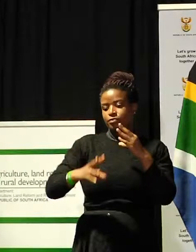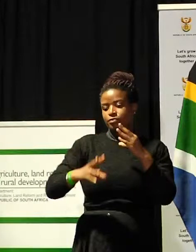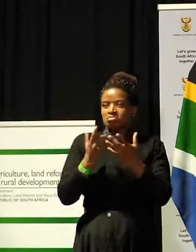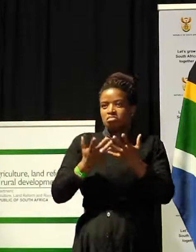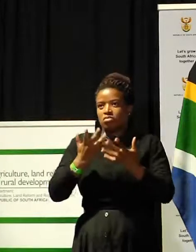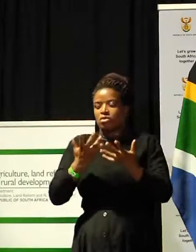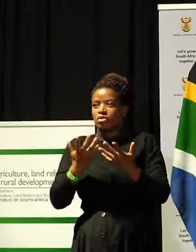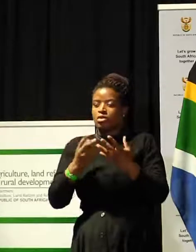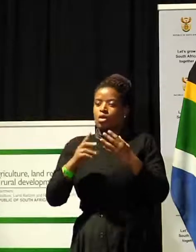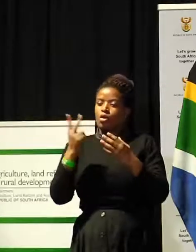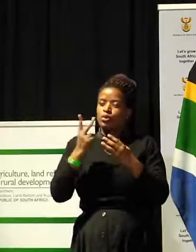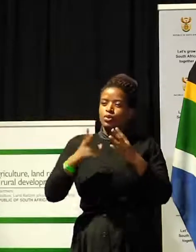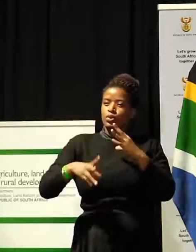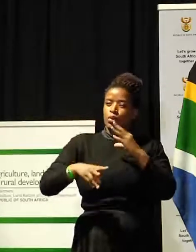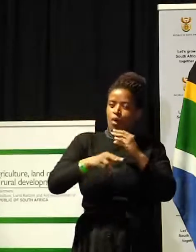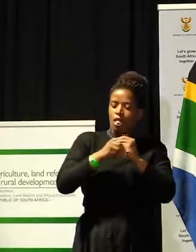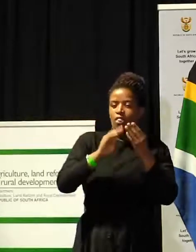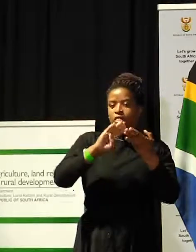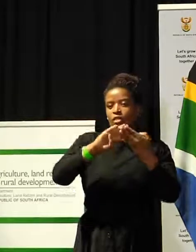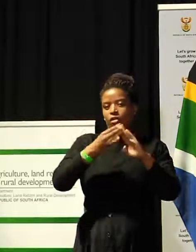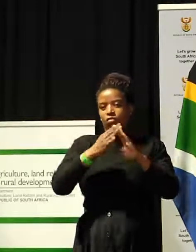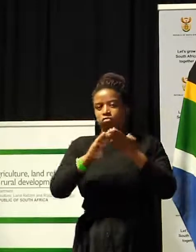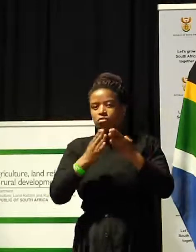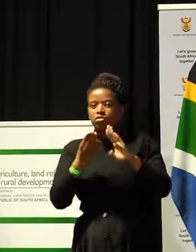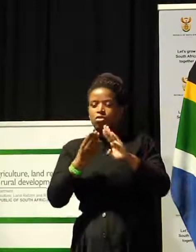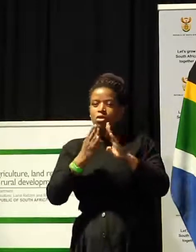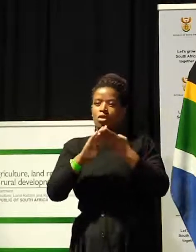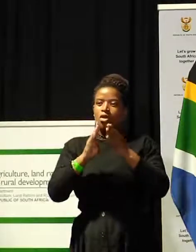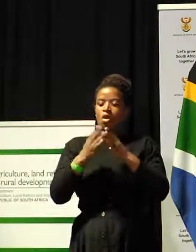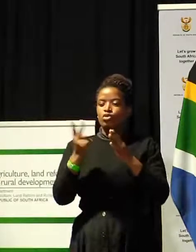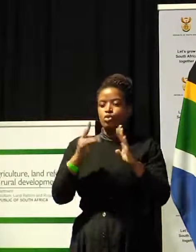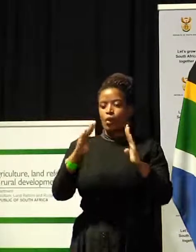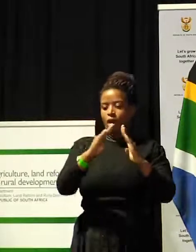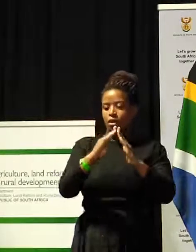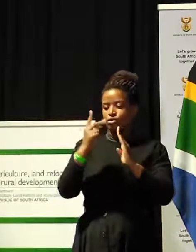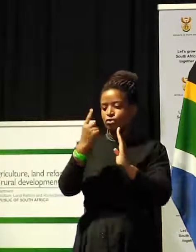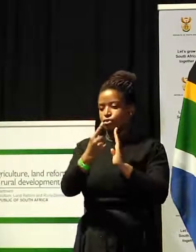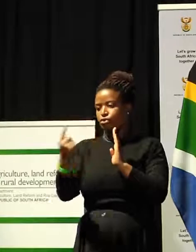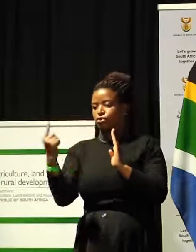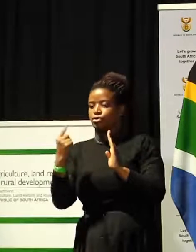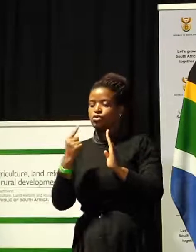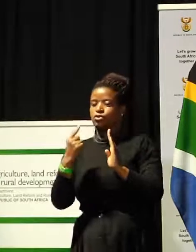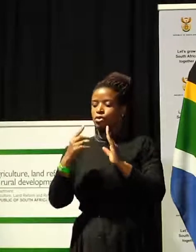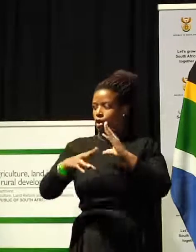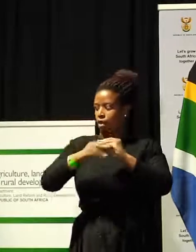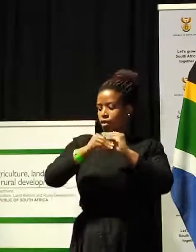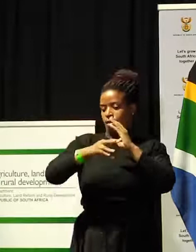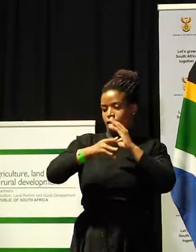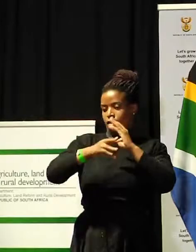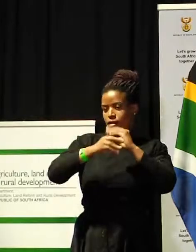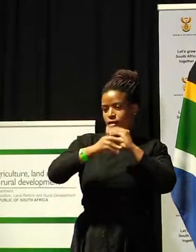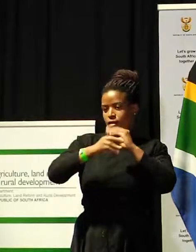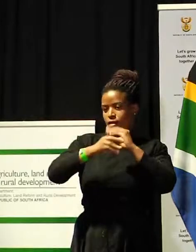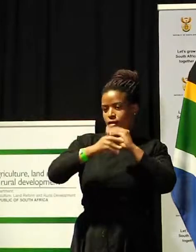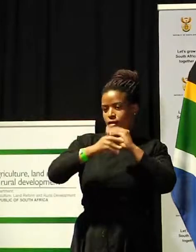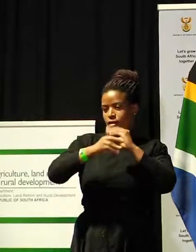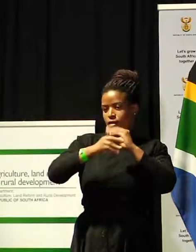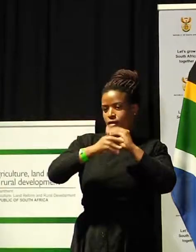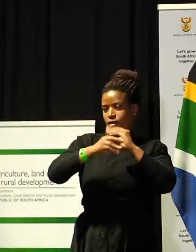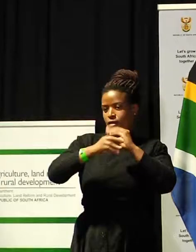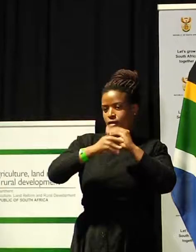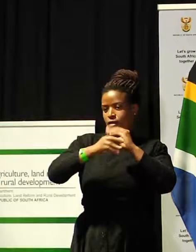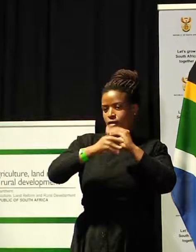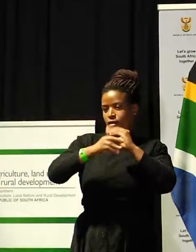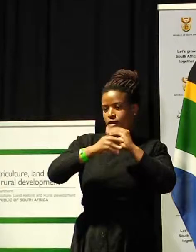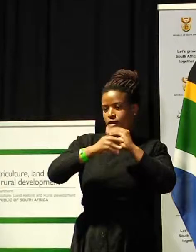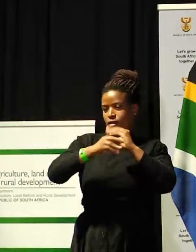also add community, clans, and household and tribes, because in those areas you might find